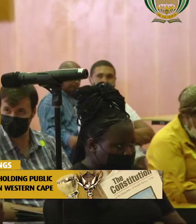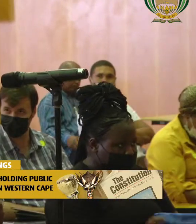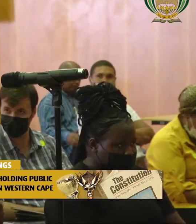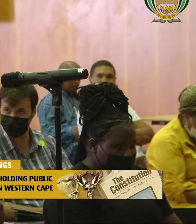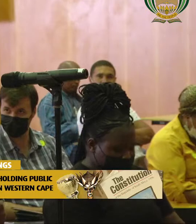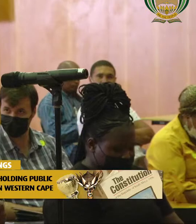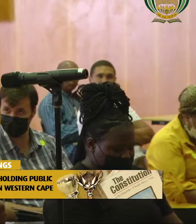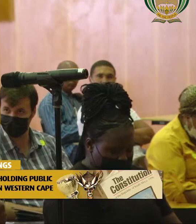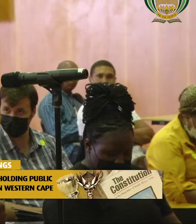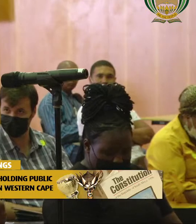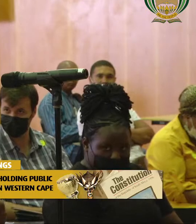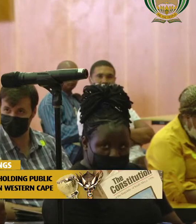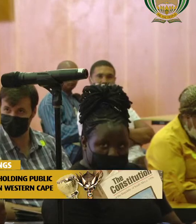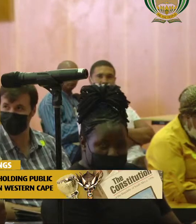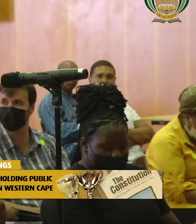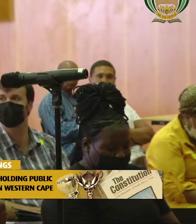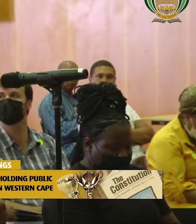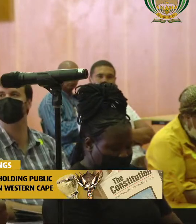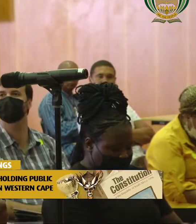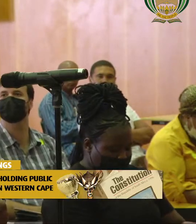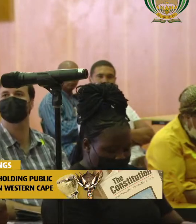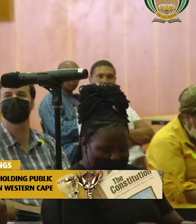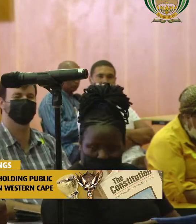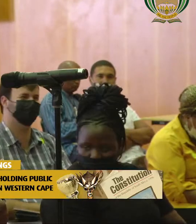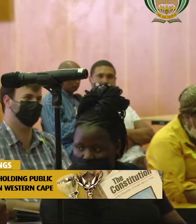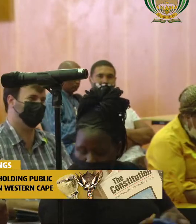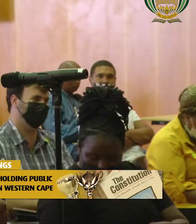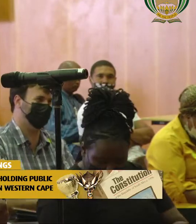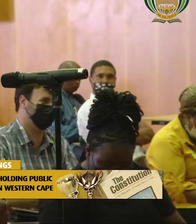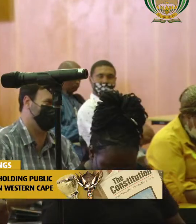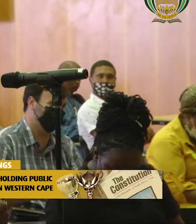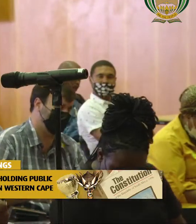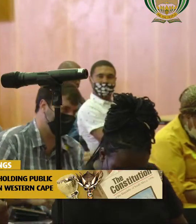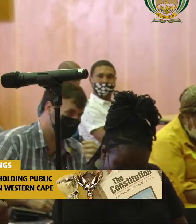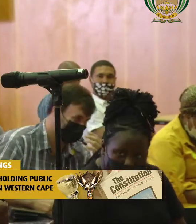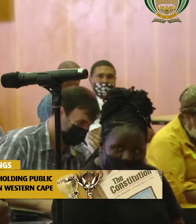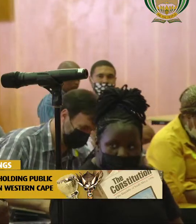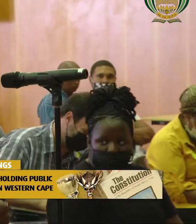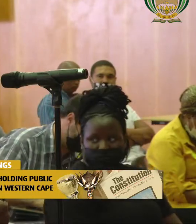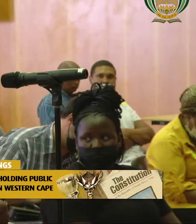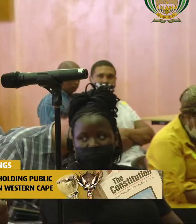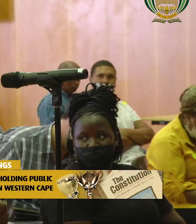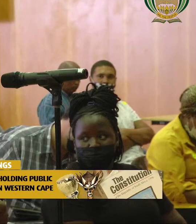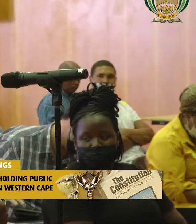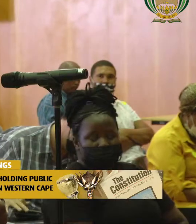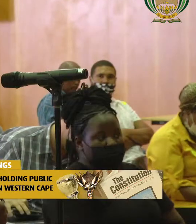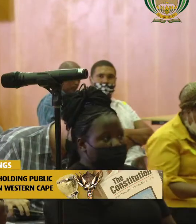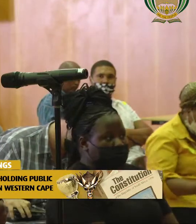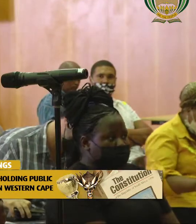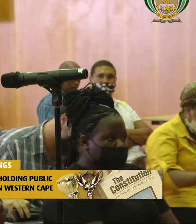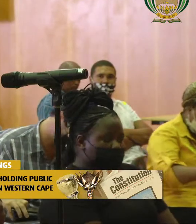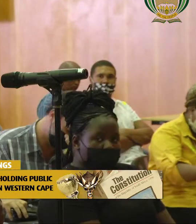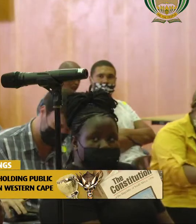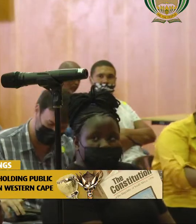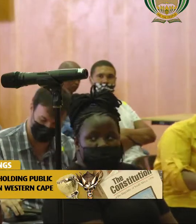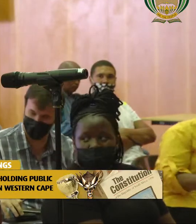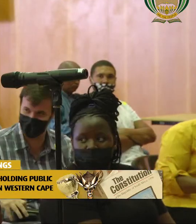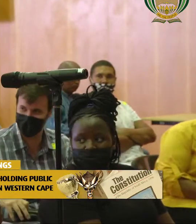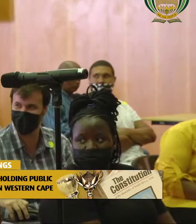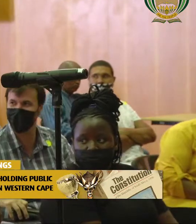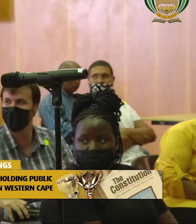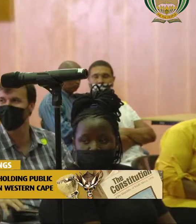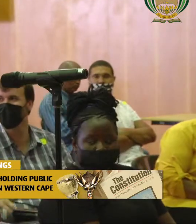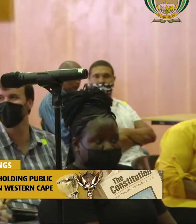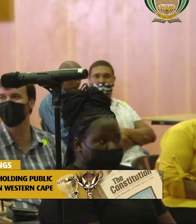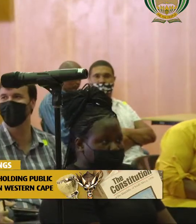'n straat 'n werker. En my kollega wat nou gaan praat, gaan die uitbreiding gee, maar in kort